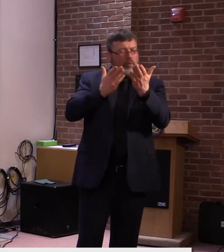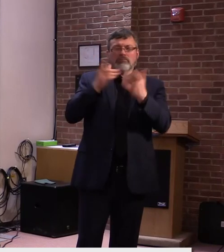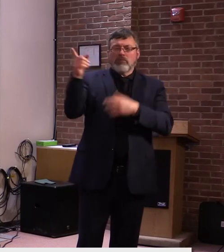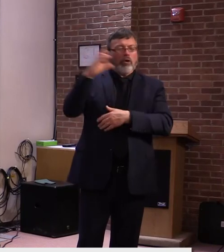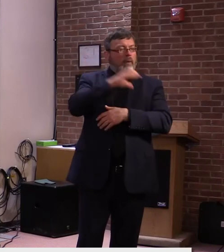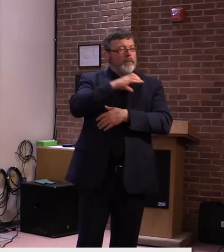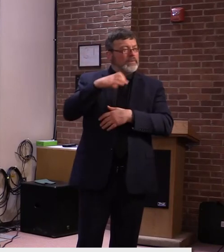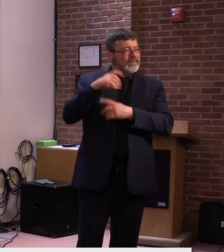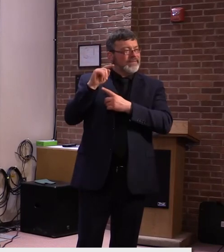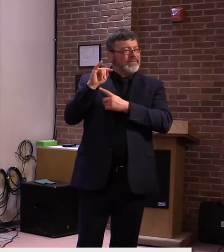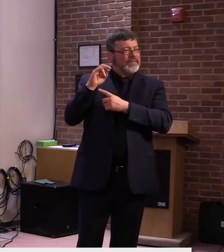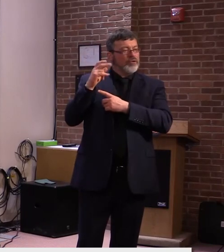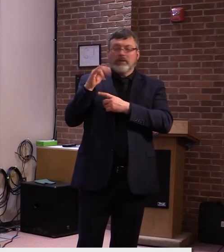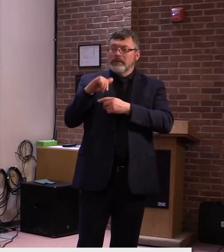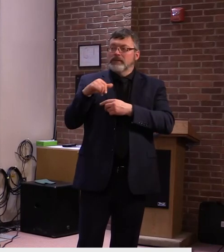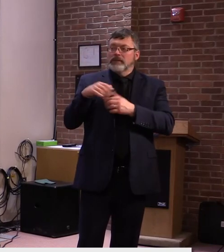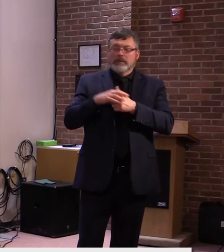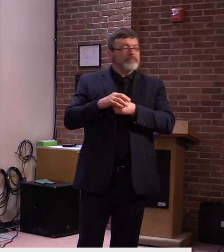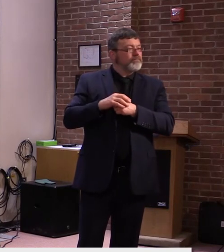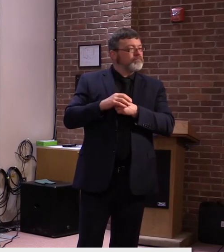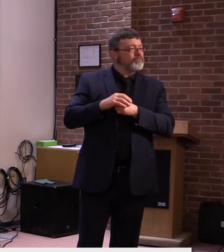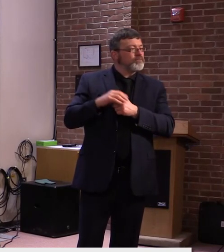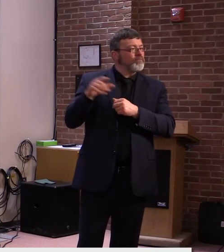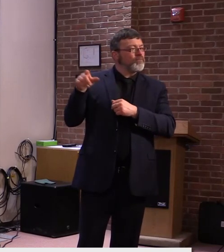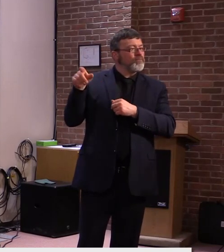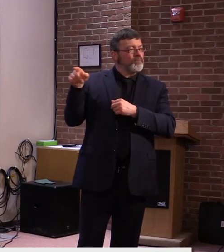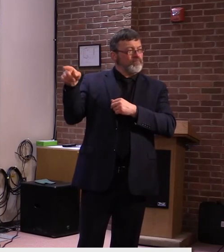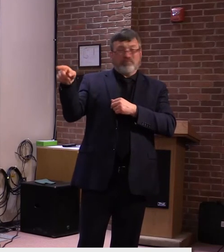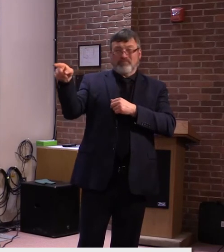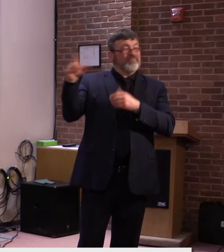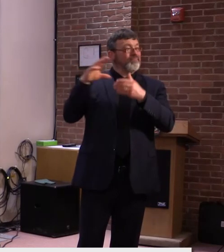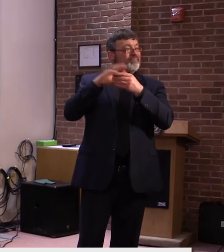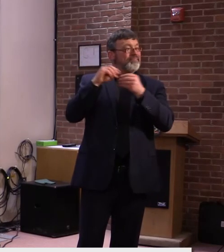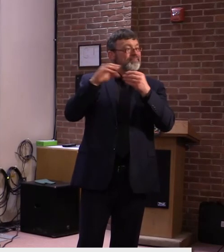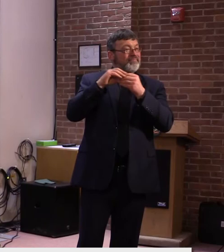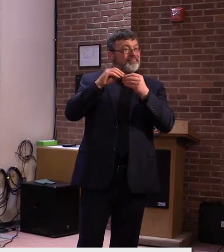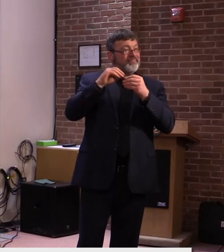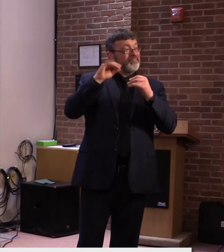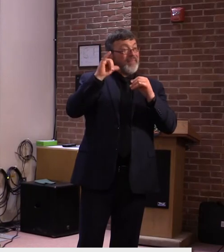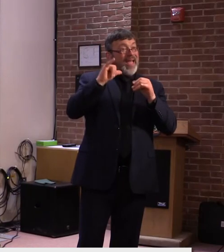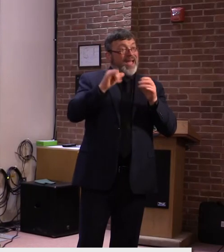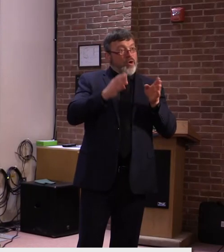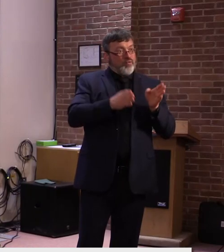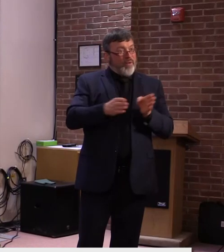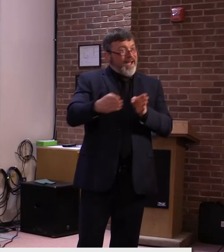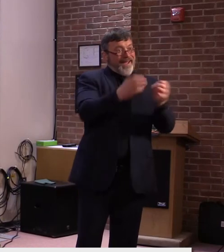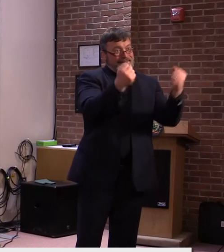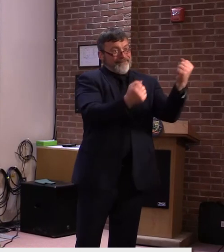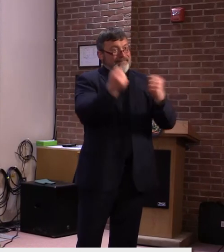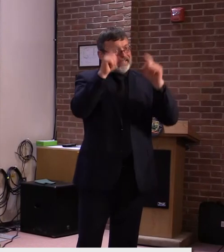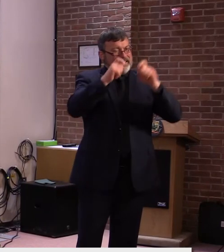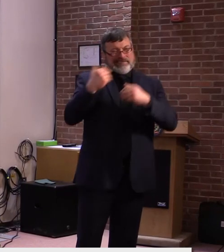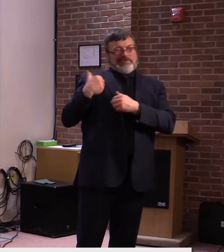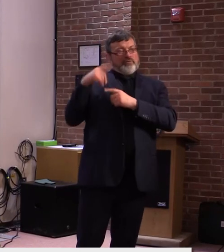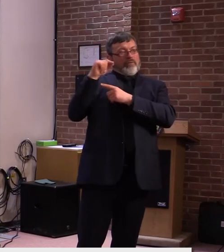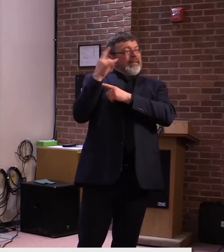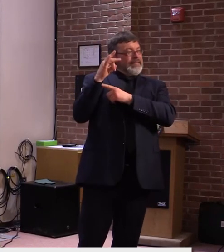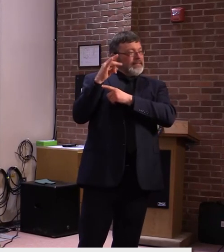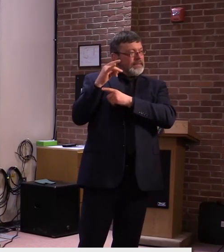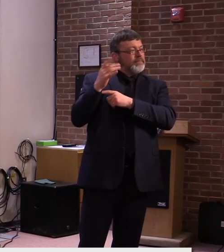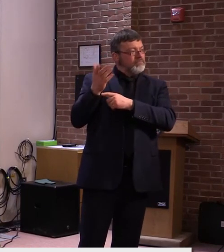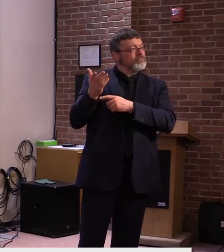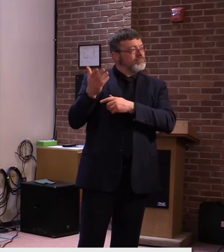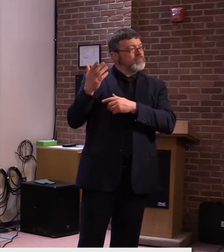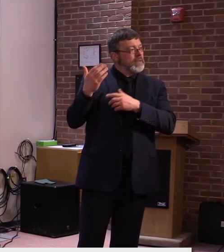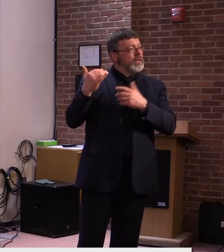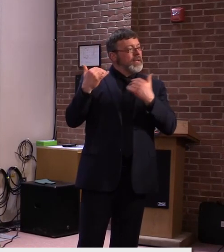at least an initial proposal for 100 cell towers. Wondering how many of the underserved